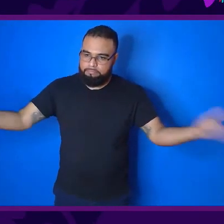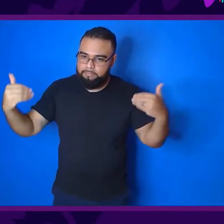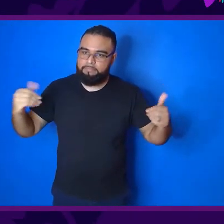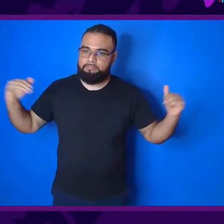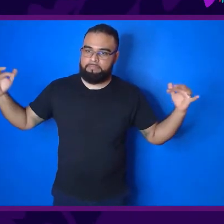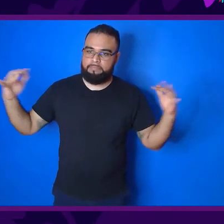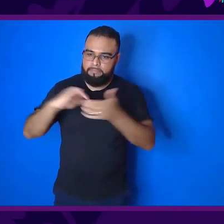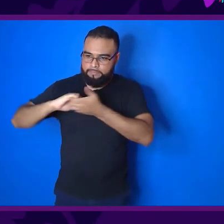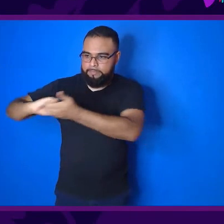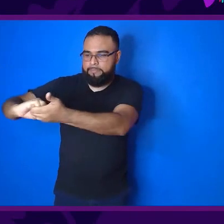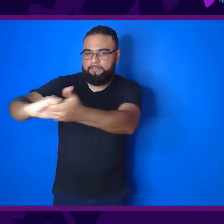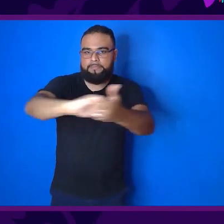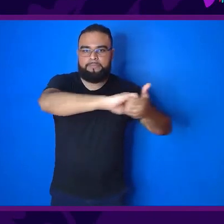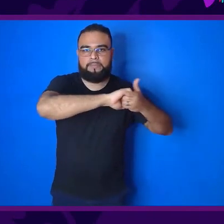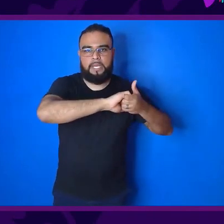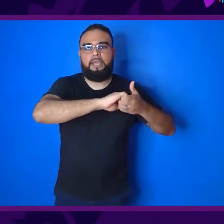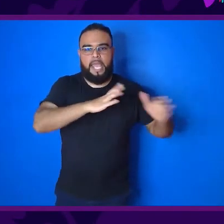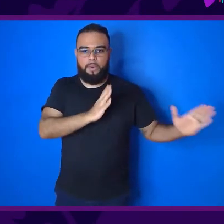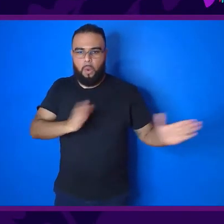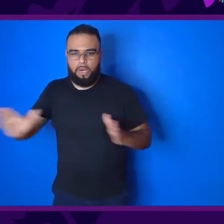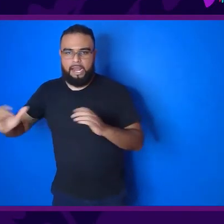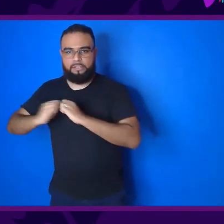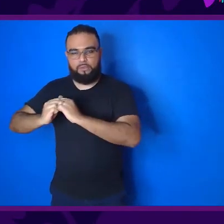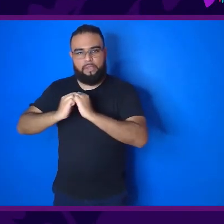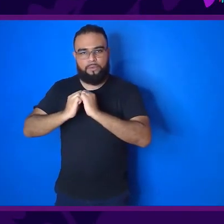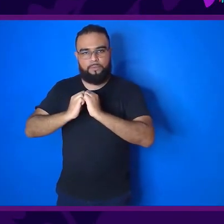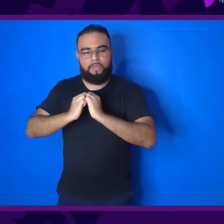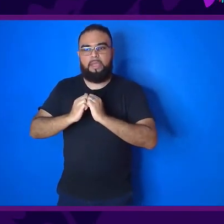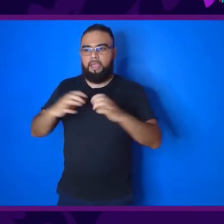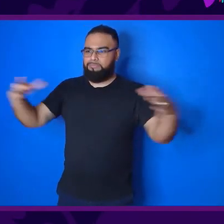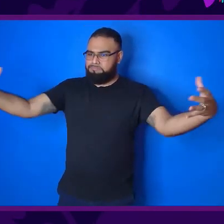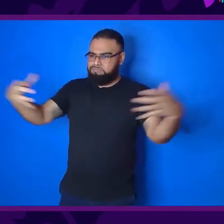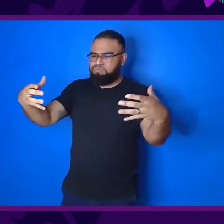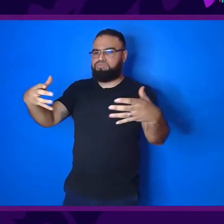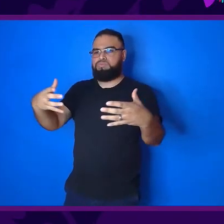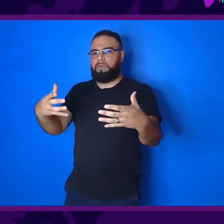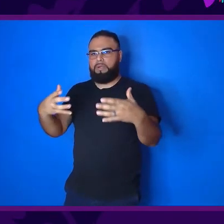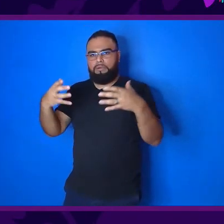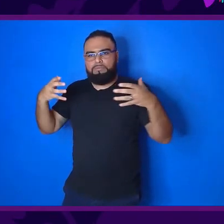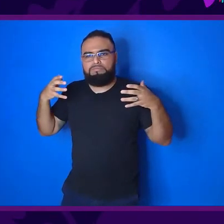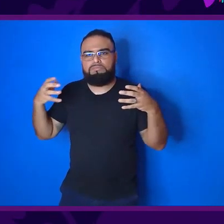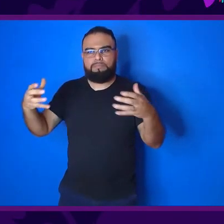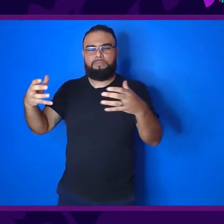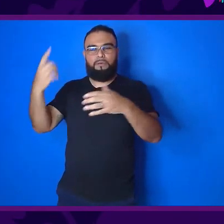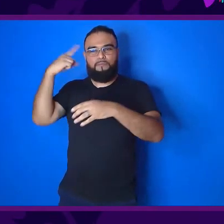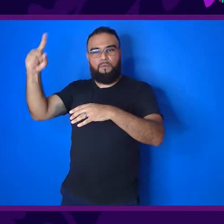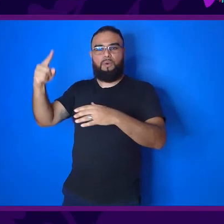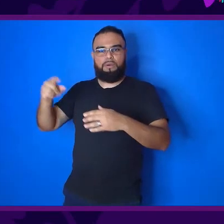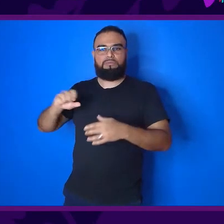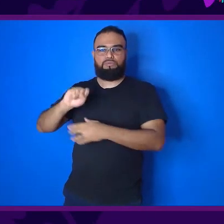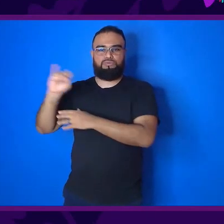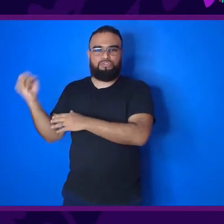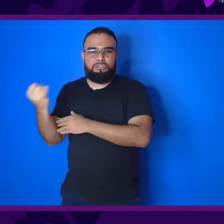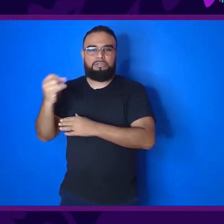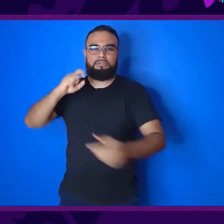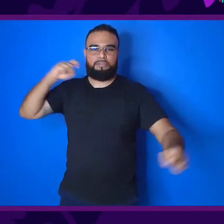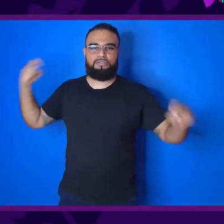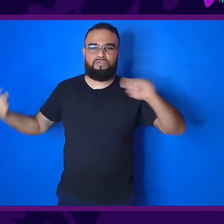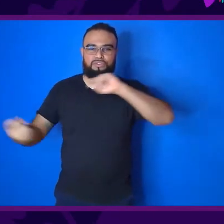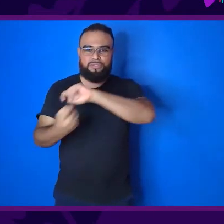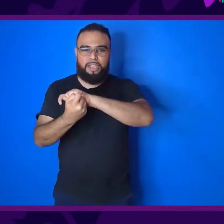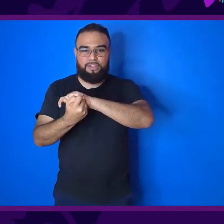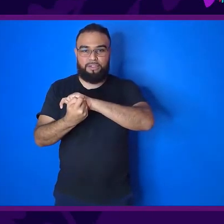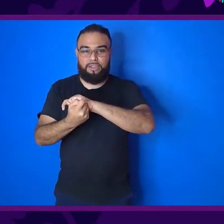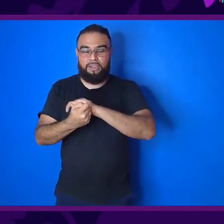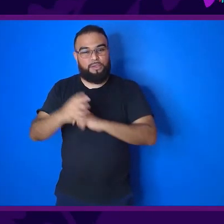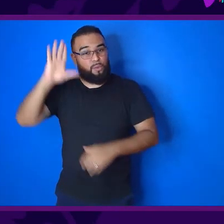builds their confidence. And she organizes them for social change. So I knew that whatever she put her name to was going to be